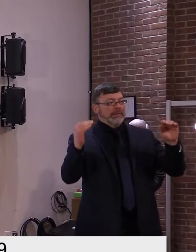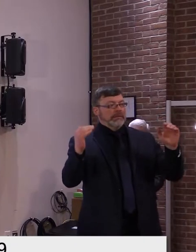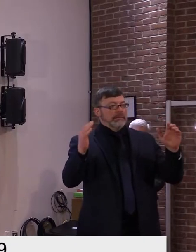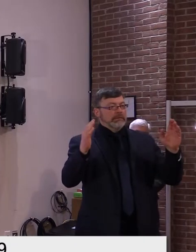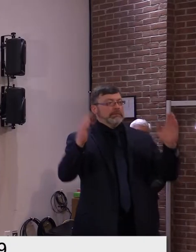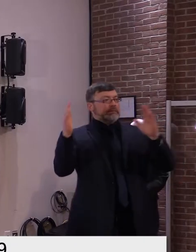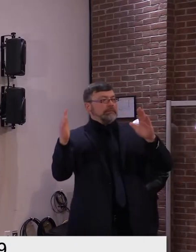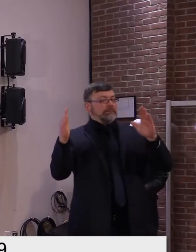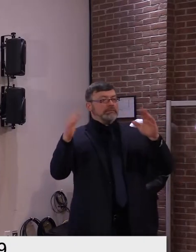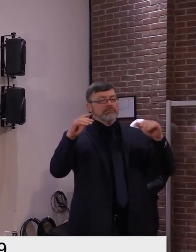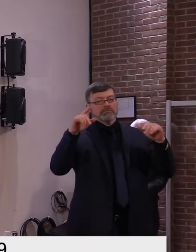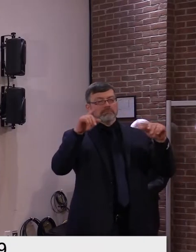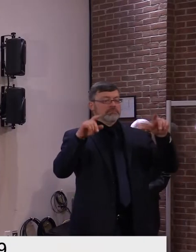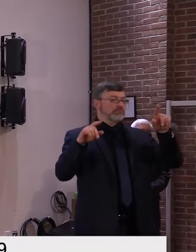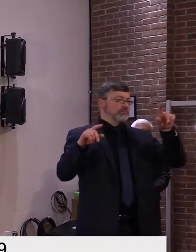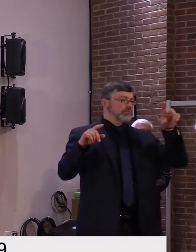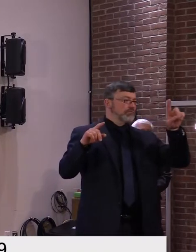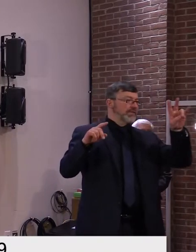cases a day.